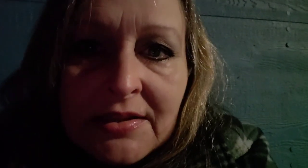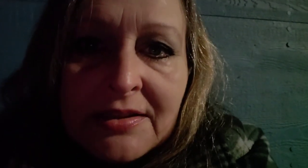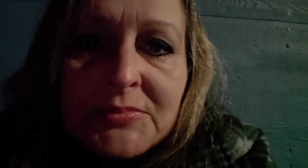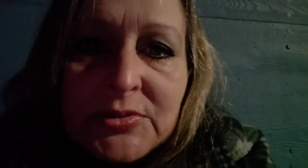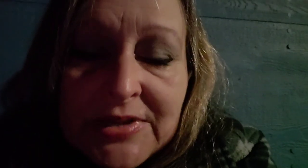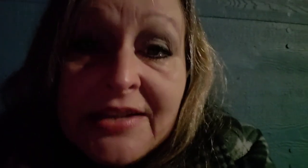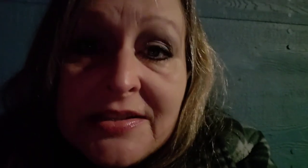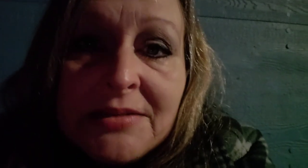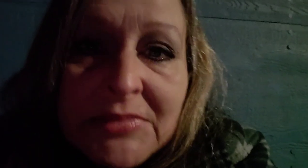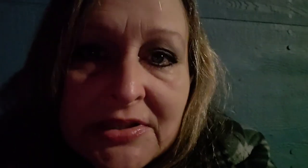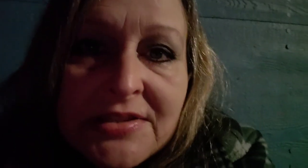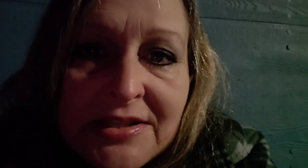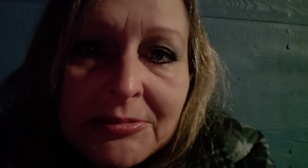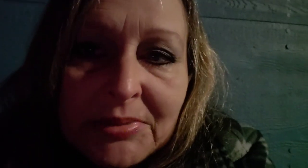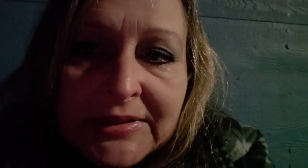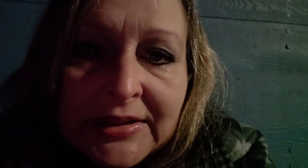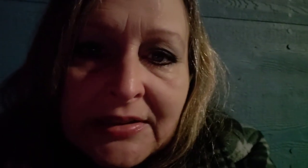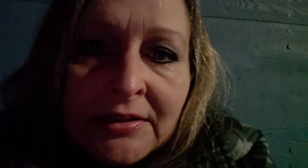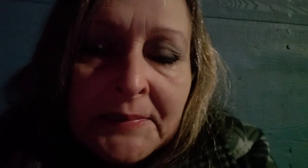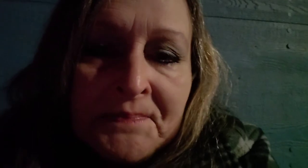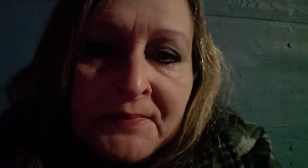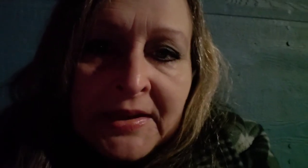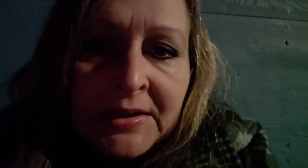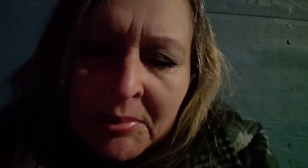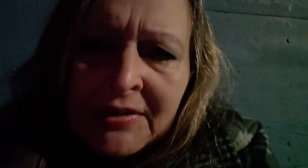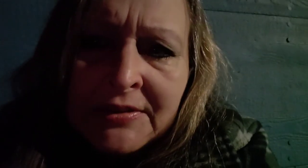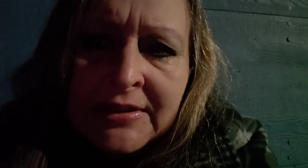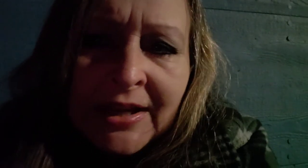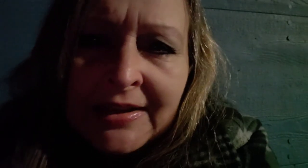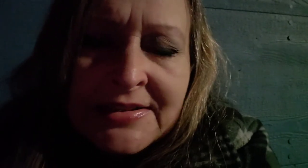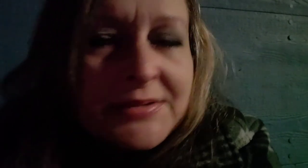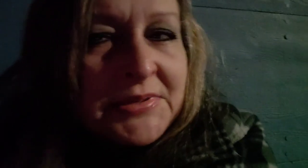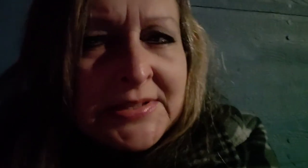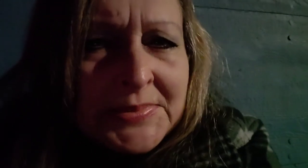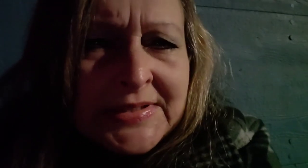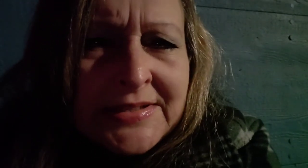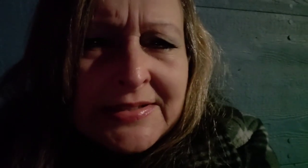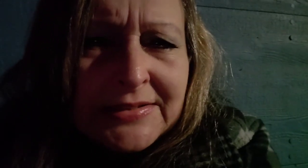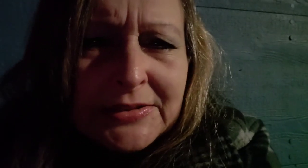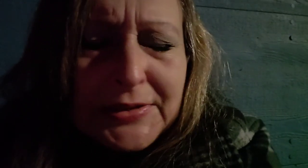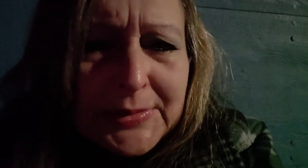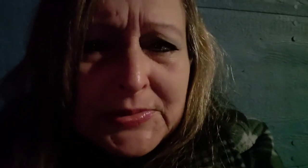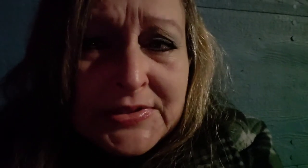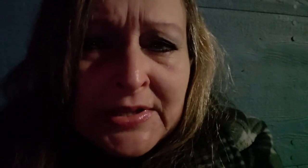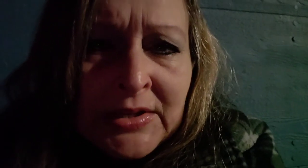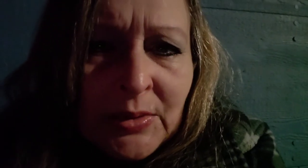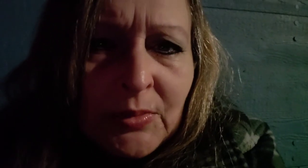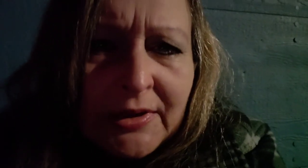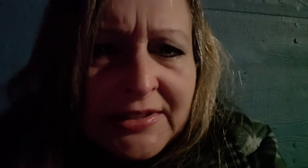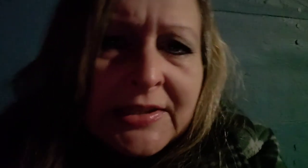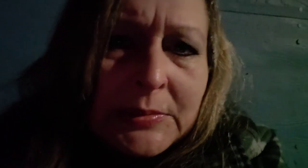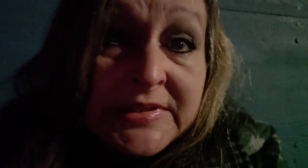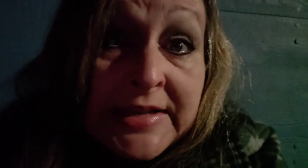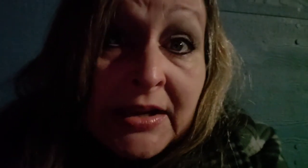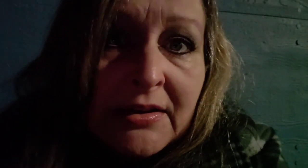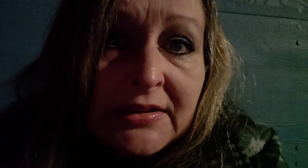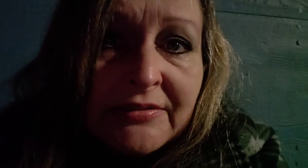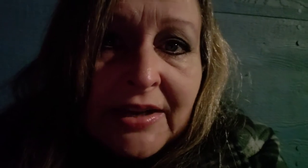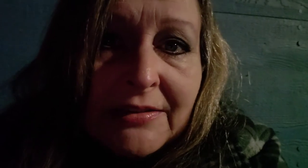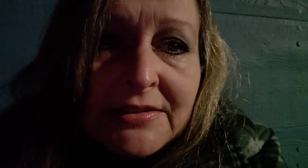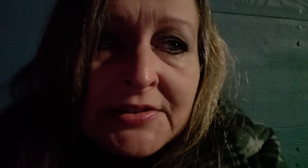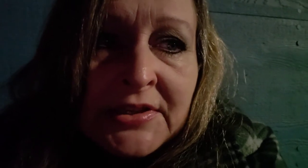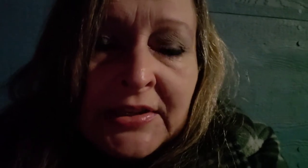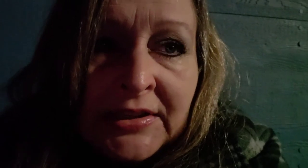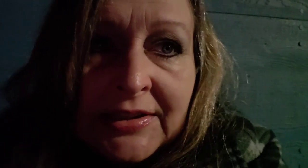he begged them to test him because he had been there. And apparently, I guess he must have been sick, or he was worried that he was carrying